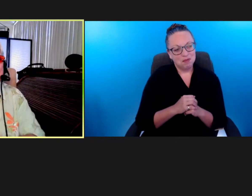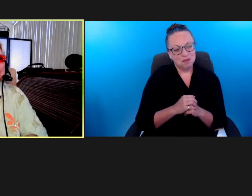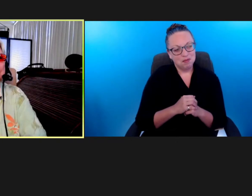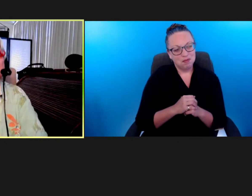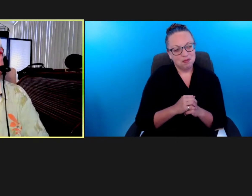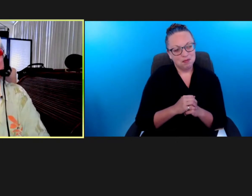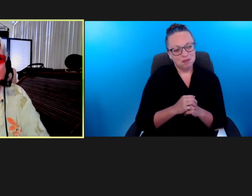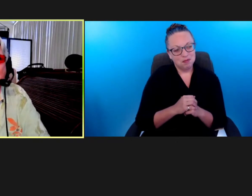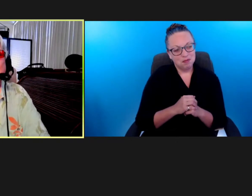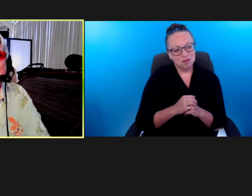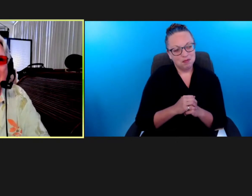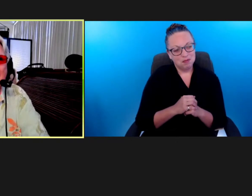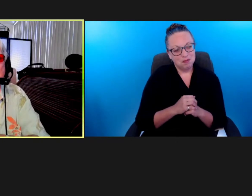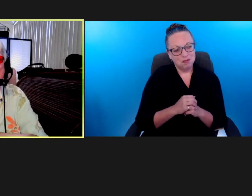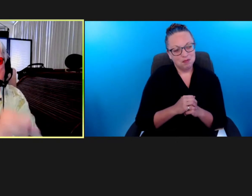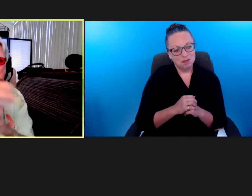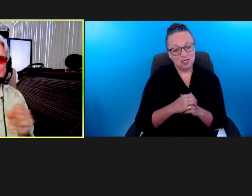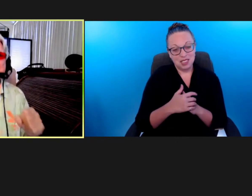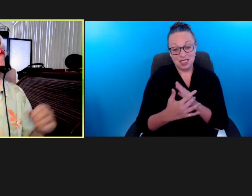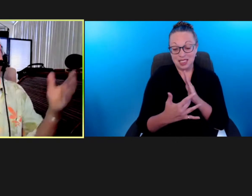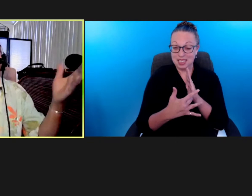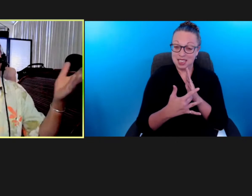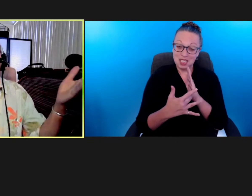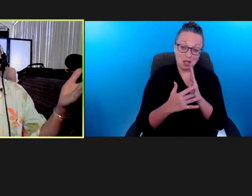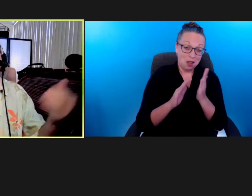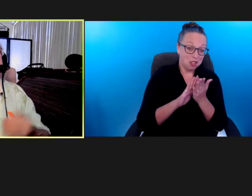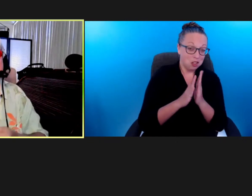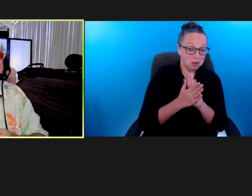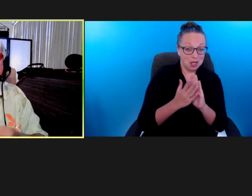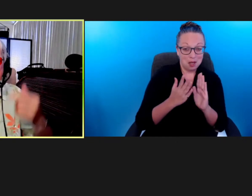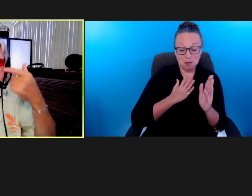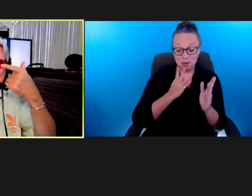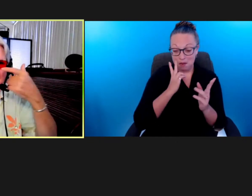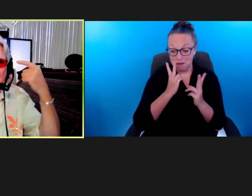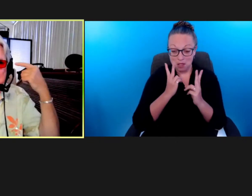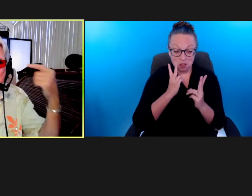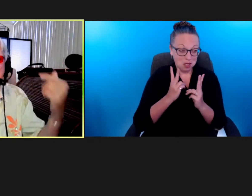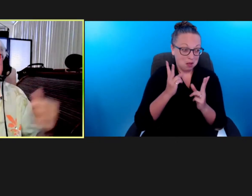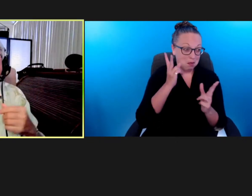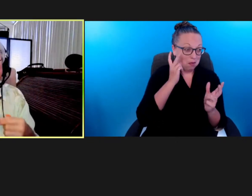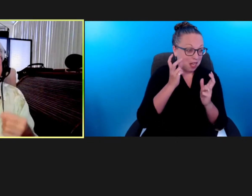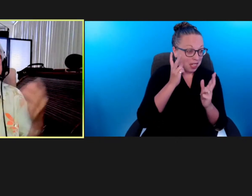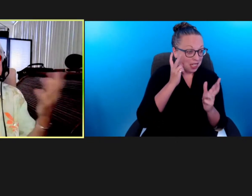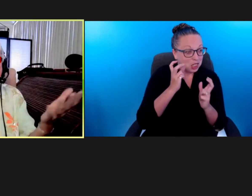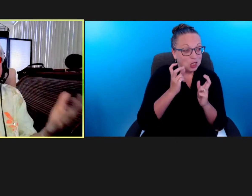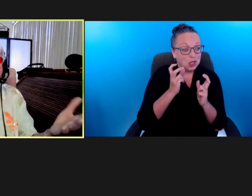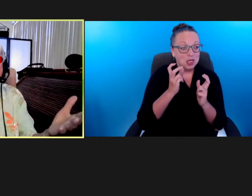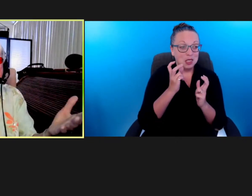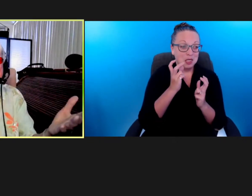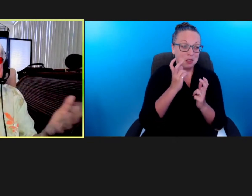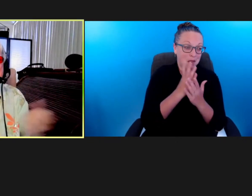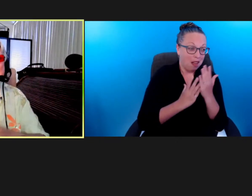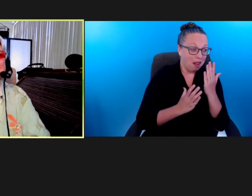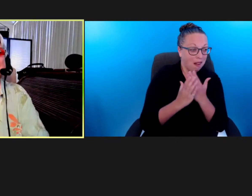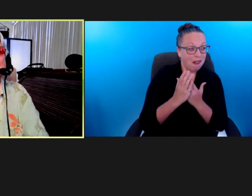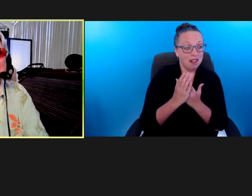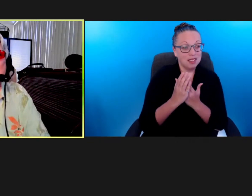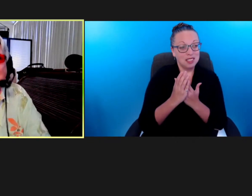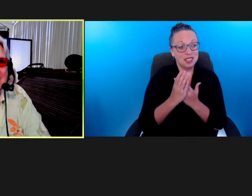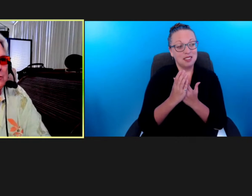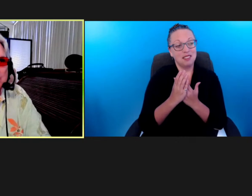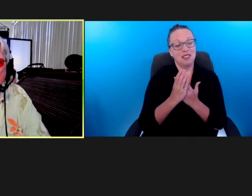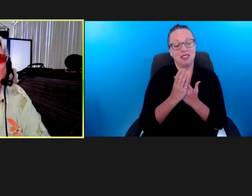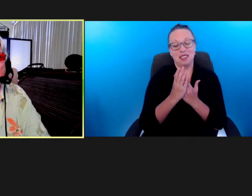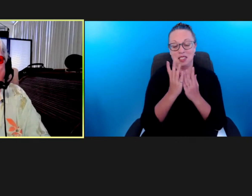it's the way that I can reach and AT stand. elevates seated user. My eyes, my ears, my legs, and my hands. AT grows functional It's my parts. key to